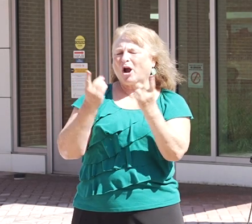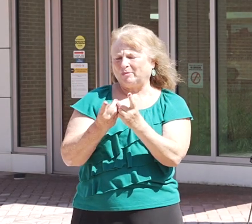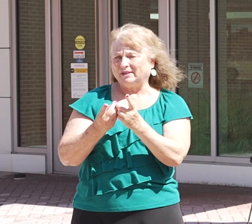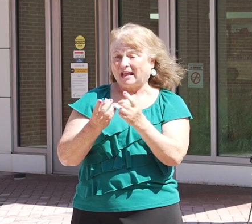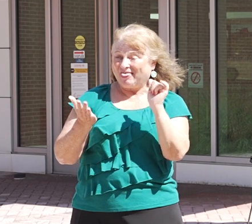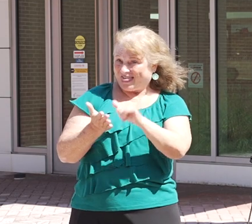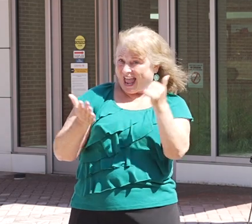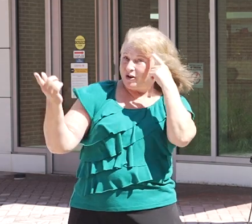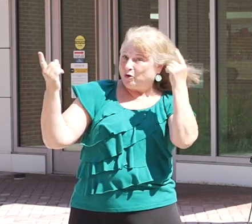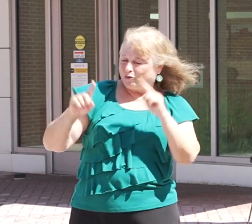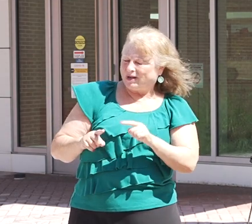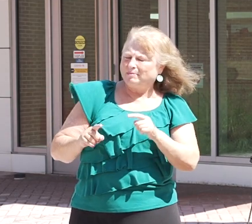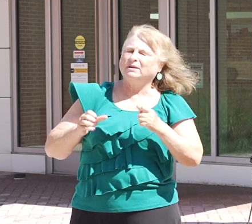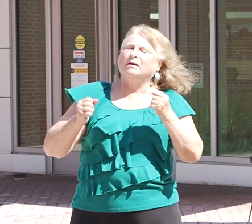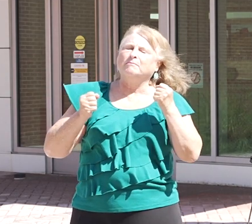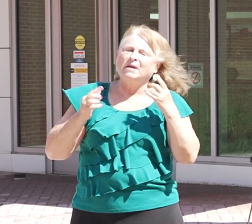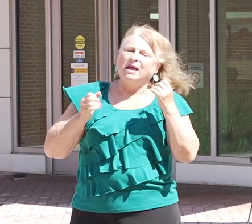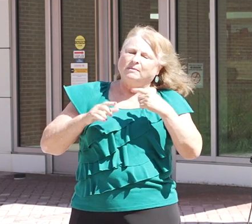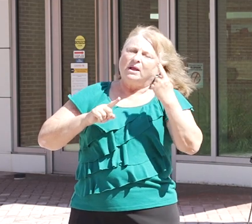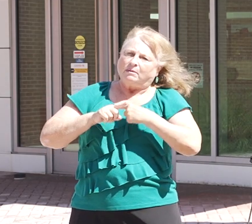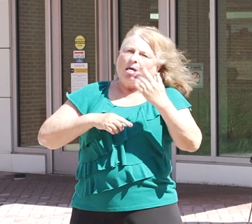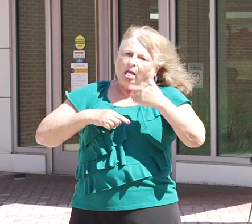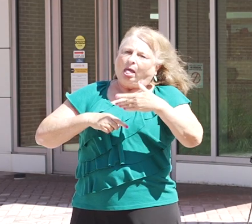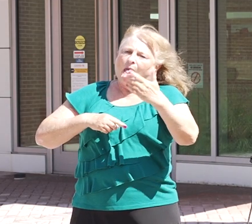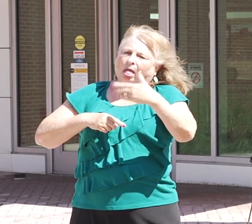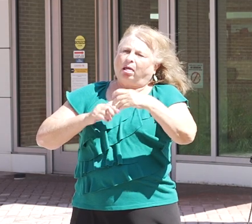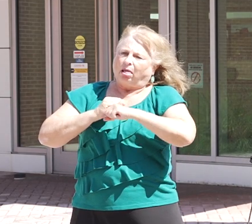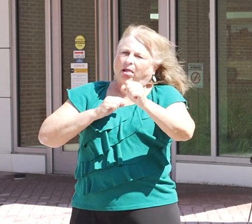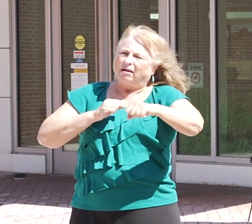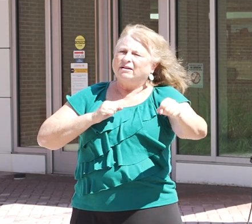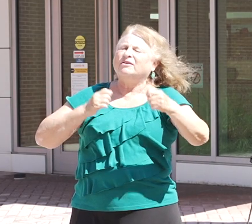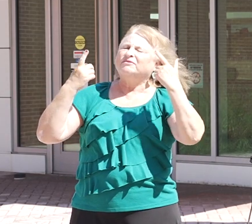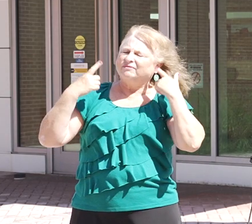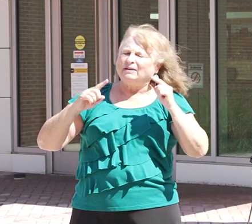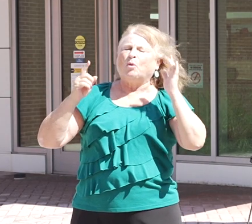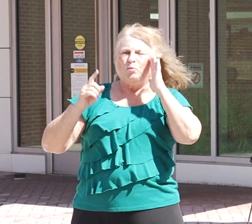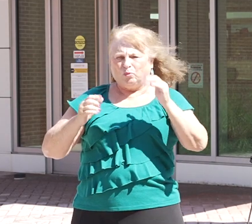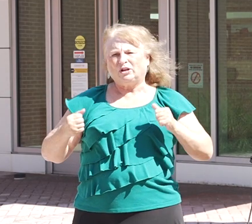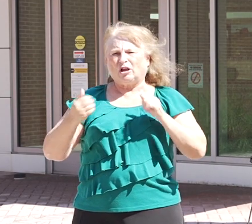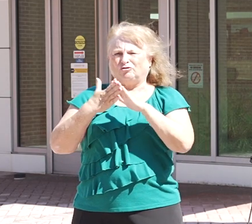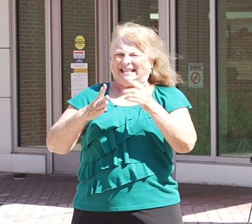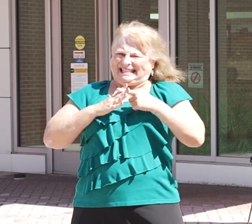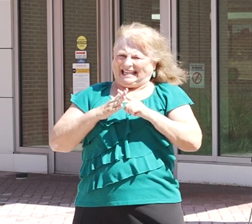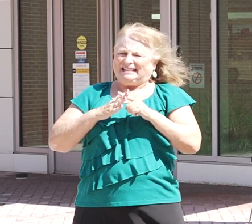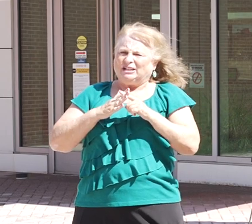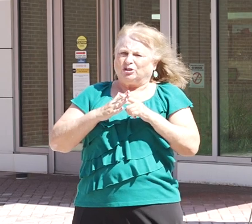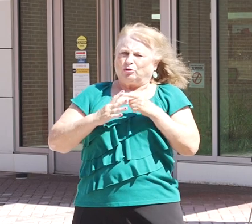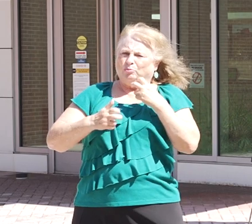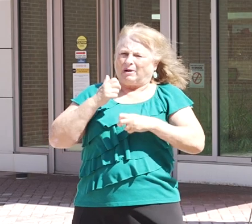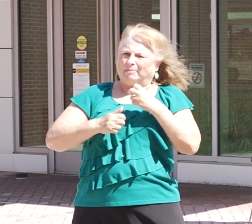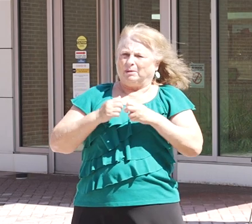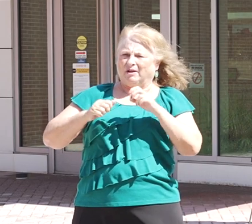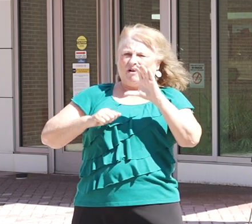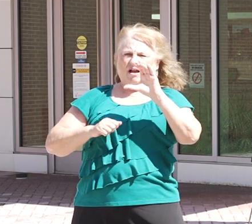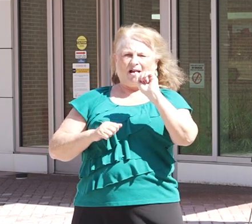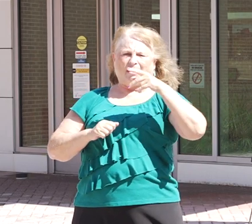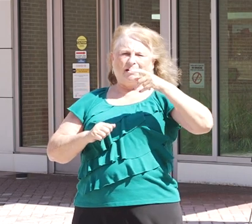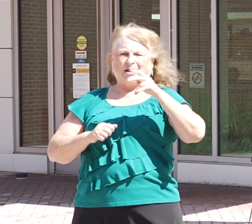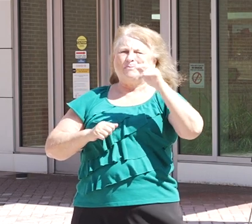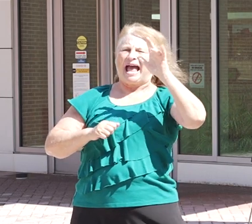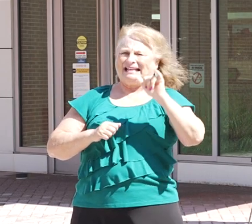The agreement, which was months in the making, would address the initial area of capacity.